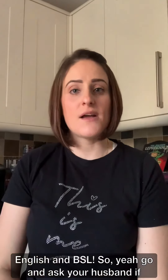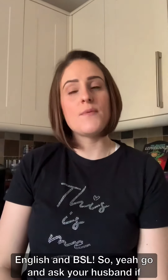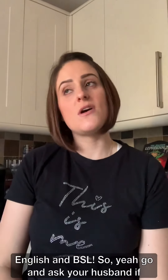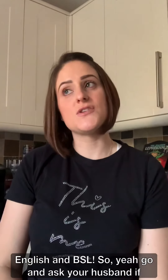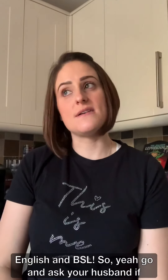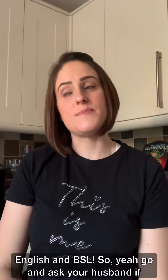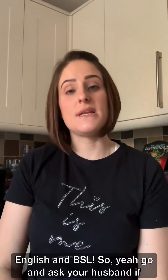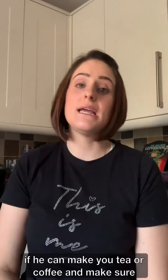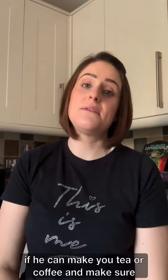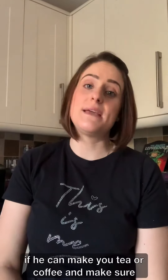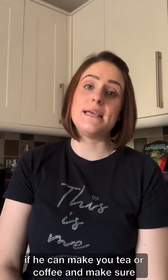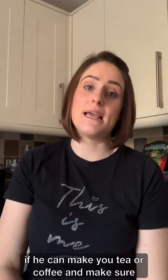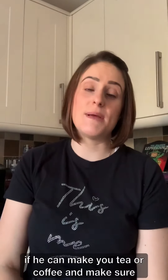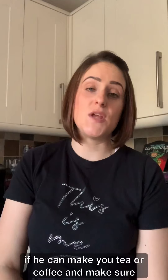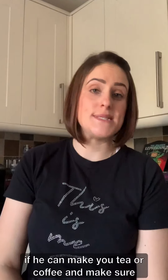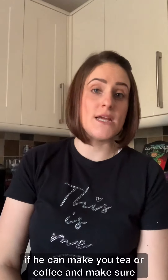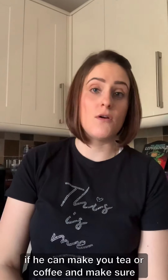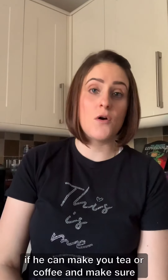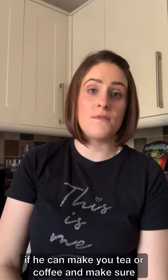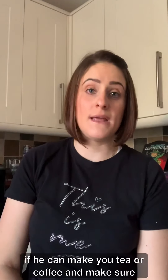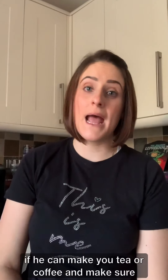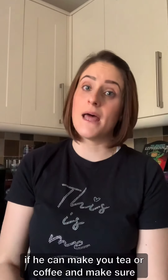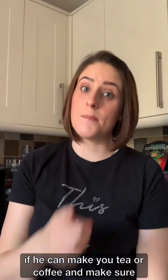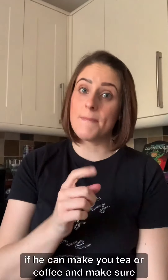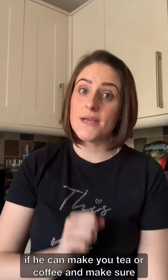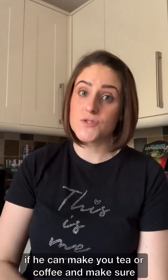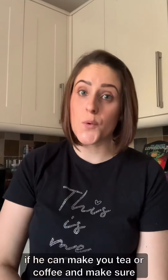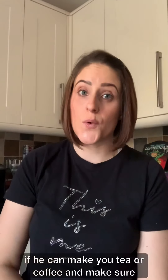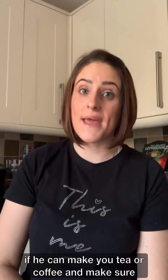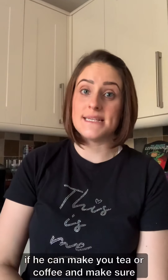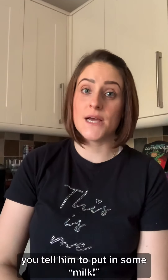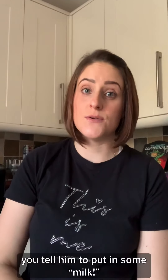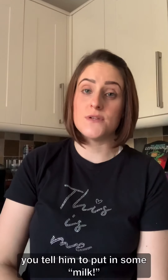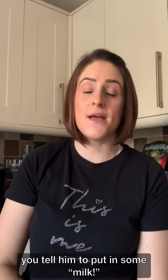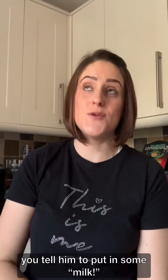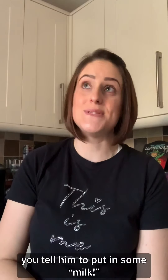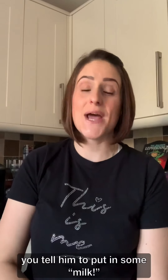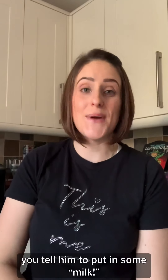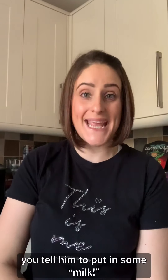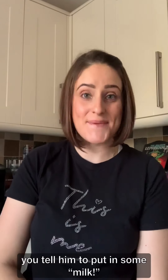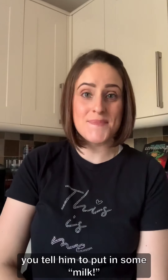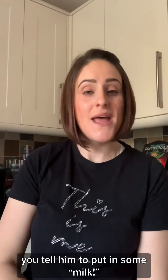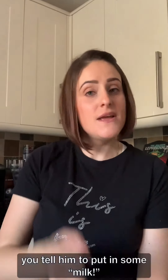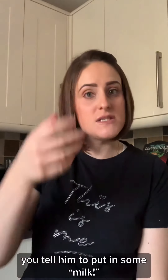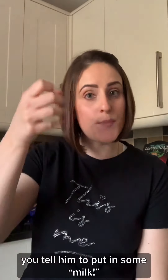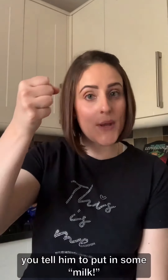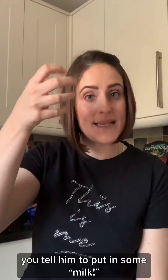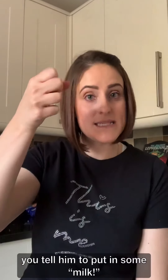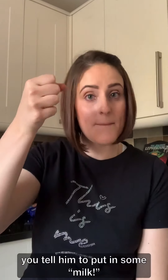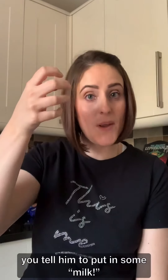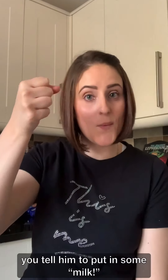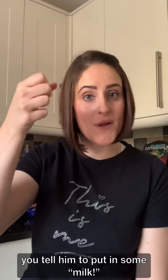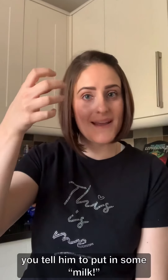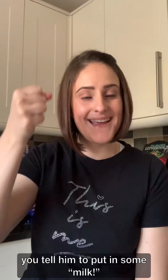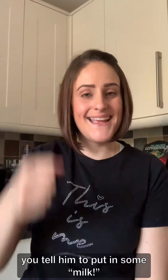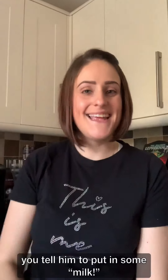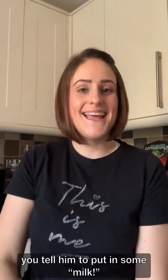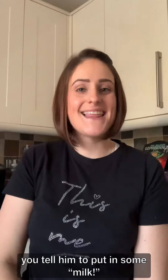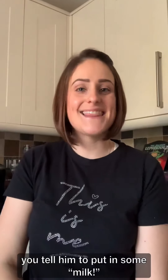go and ask your husband if he can make you a tea or a coffee and make sure that he tells you tell him to put in some milk thank